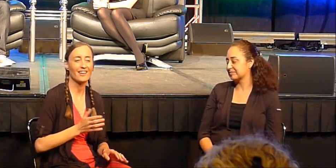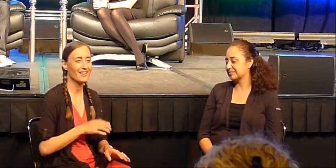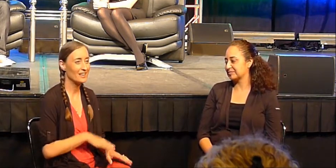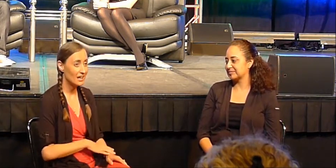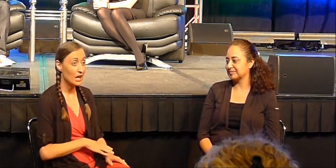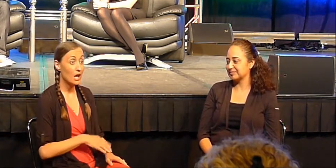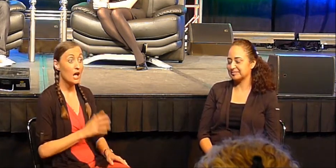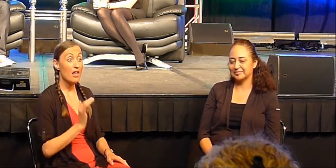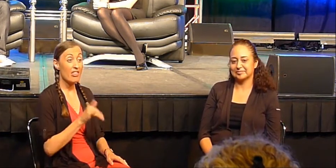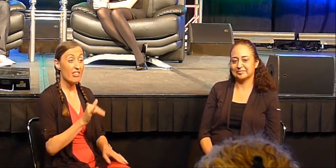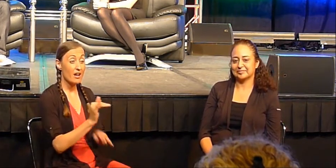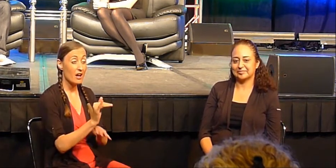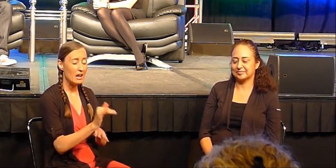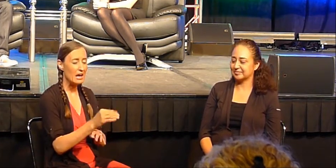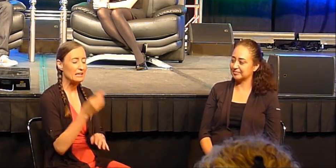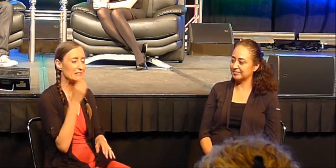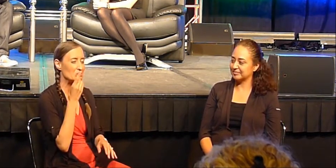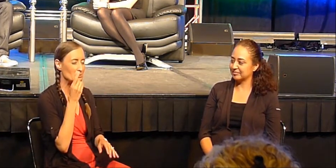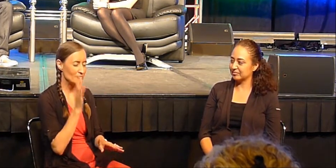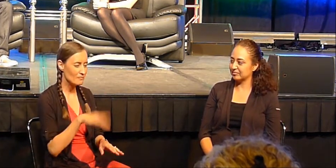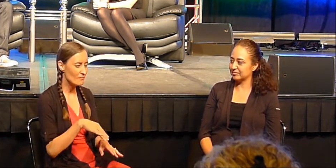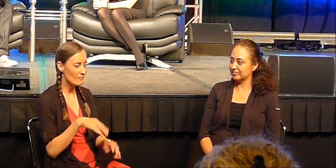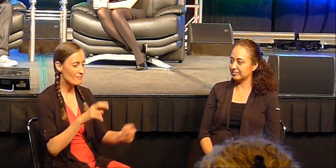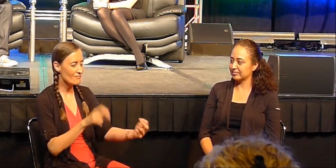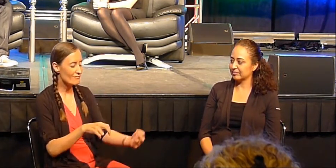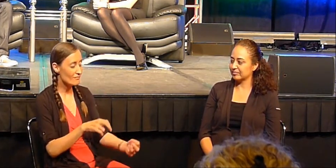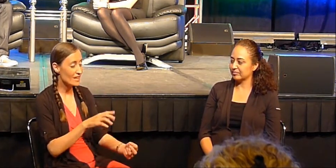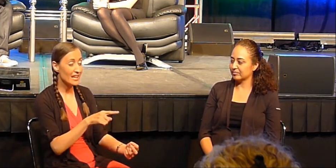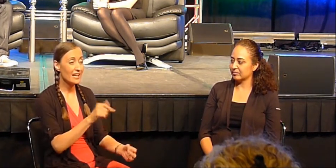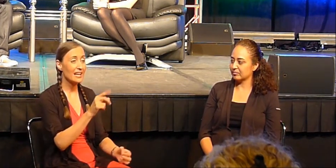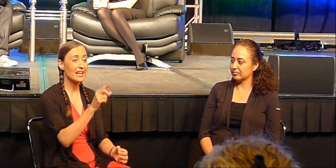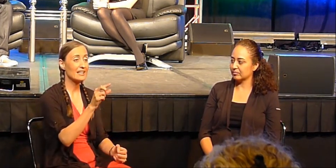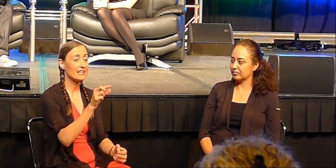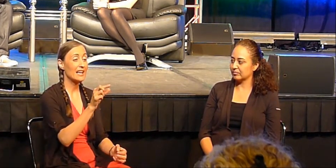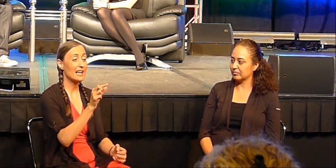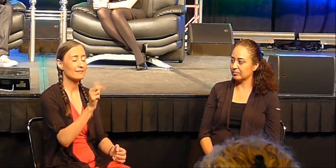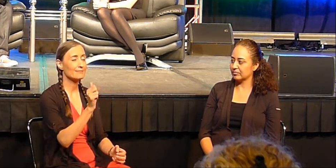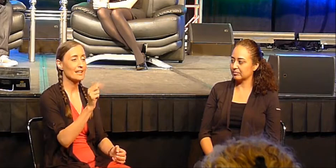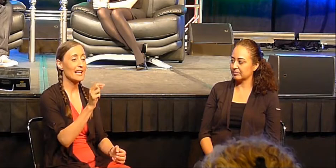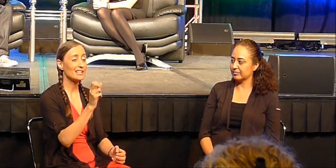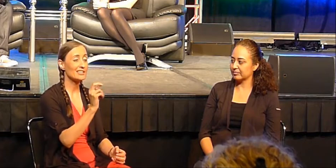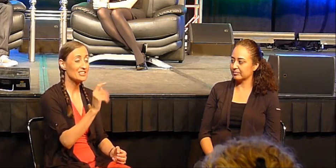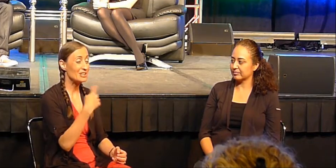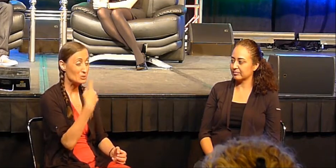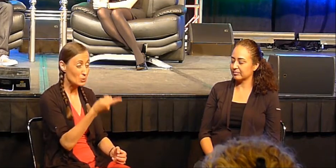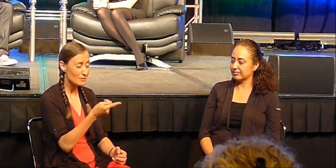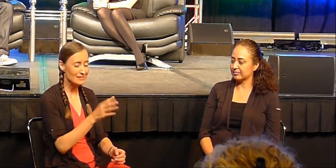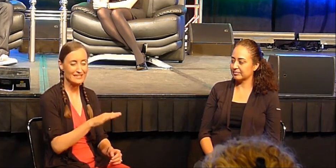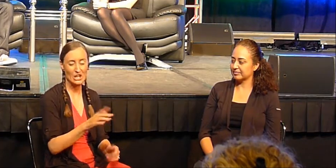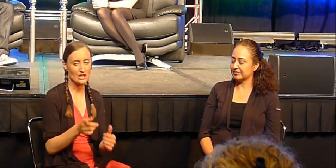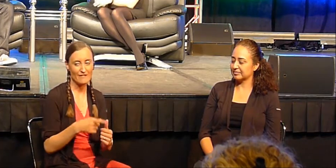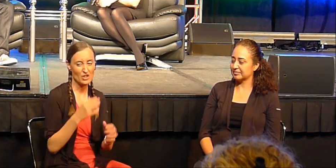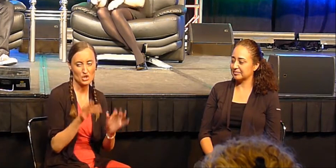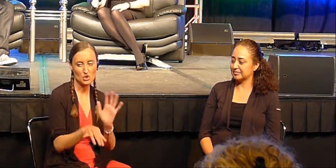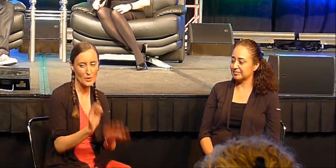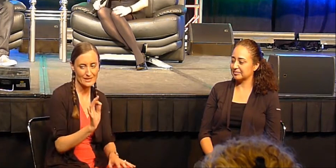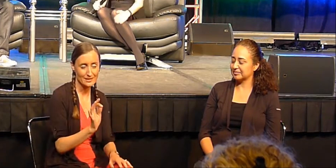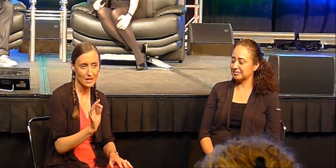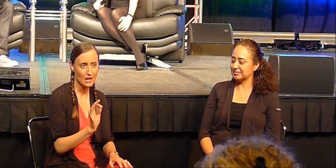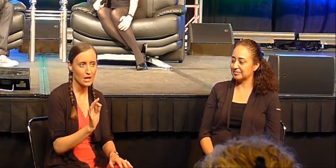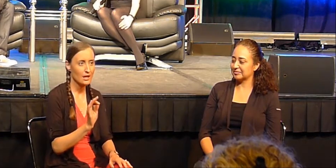dinner that his agent had told him that he wasn't the first choice for the role of Vizzini. I don't know, inconceivable,